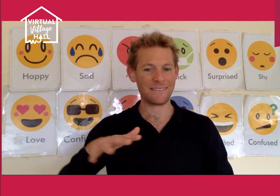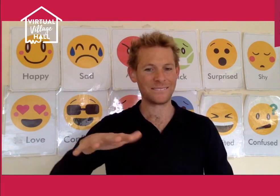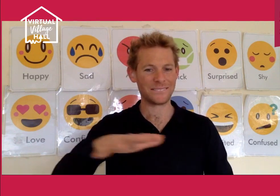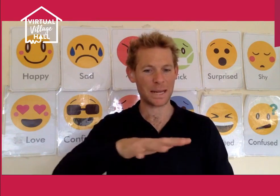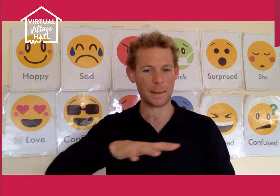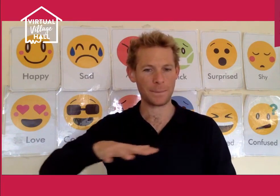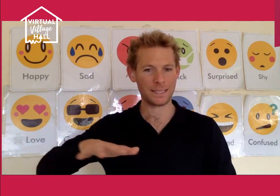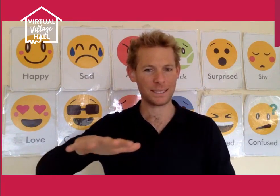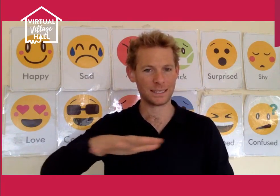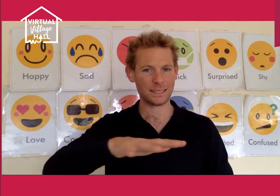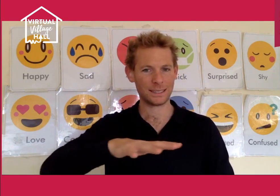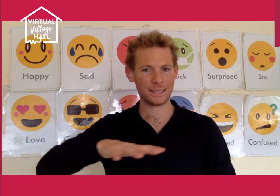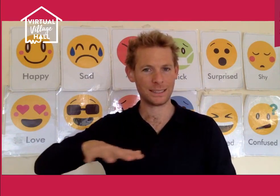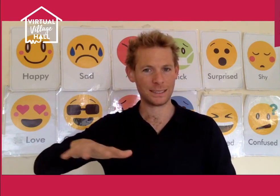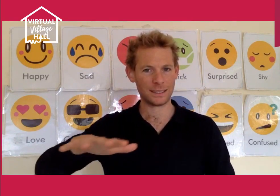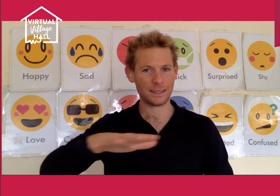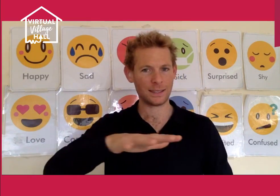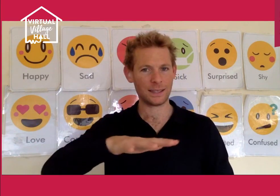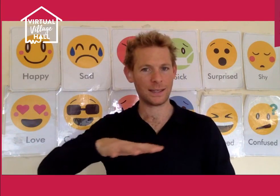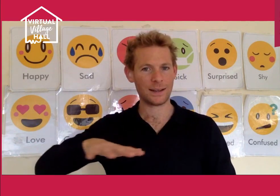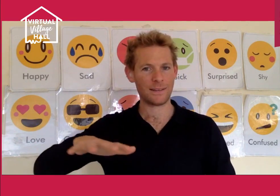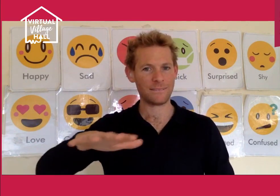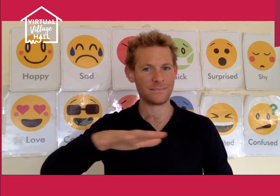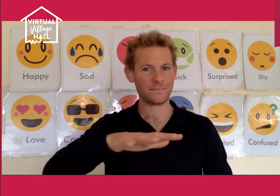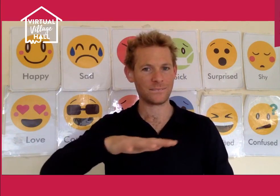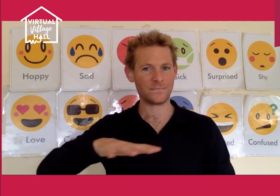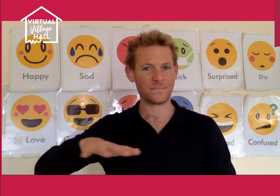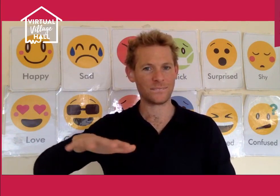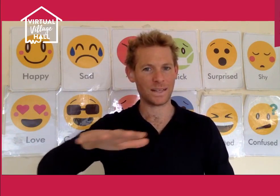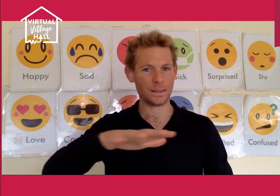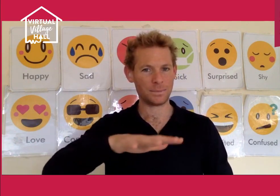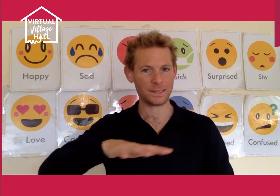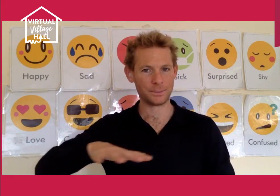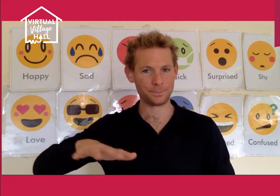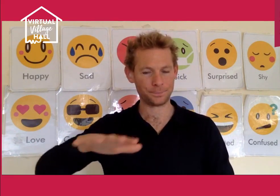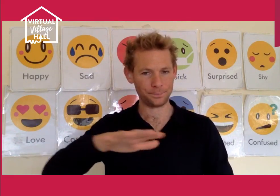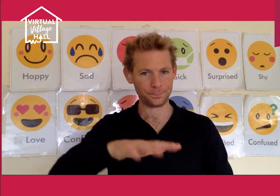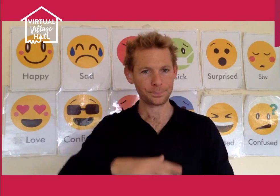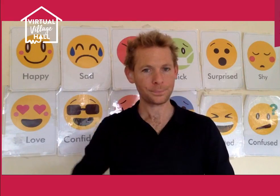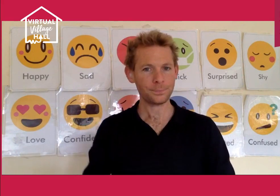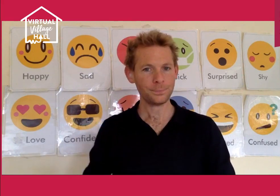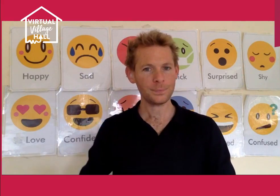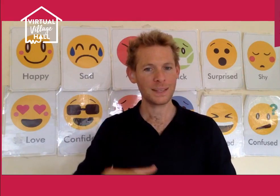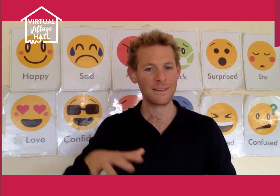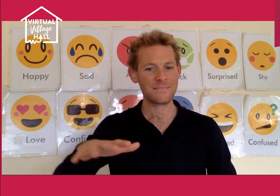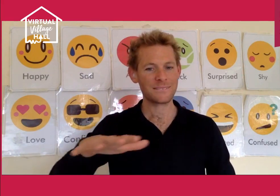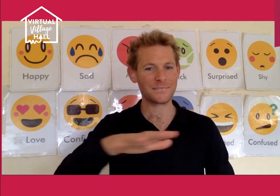Now, again, there's a different one. In Northern Ireland, the sign is family. Family.